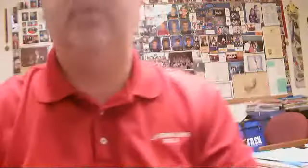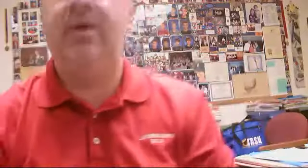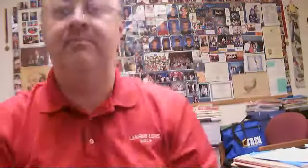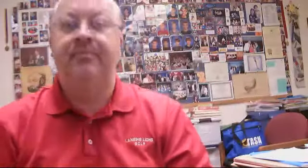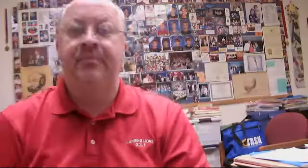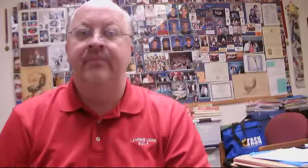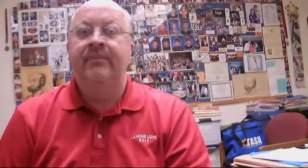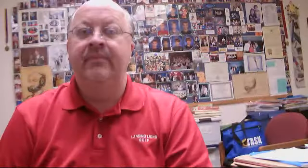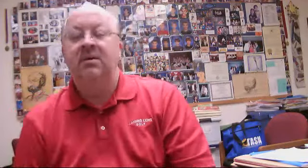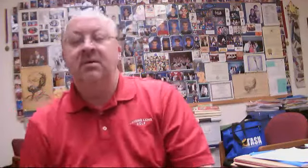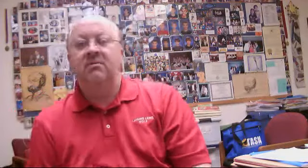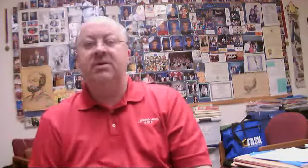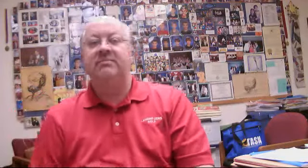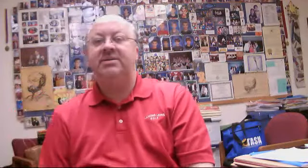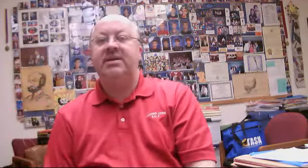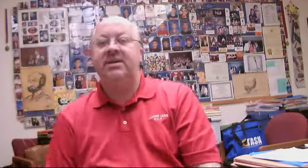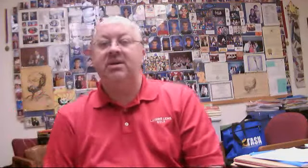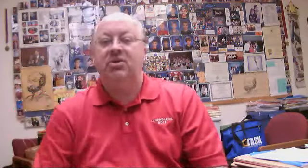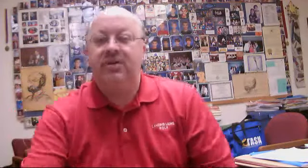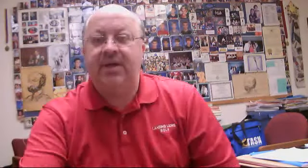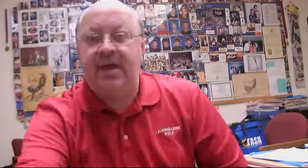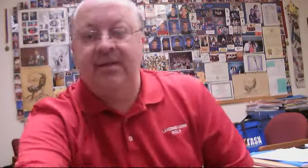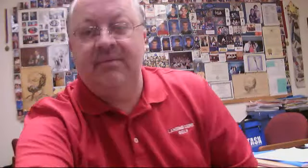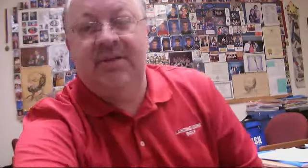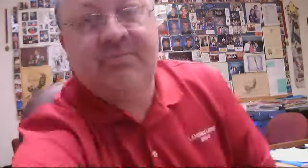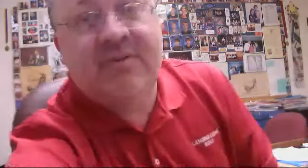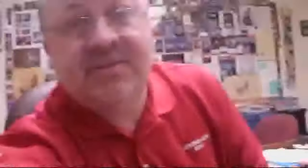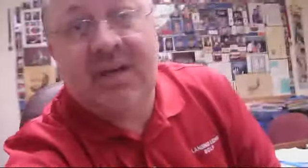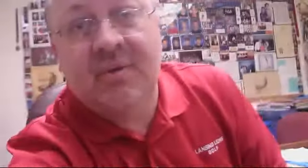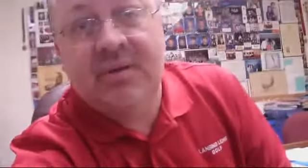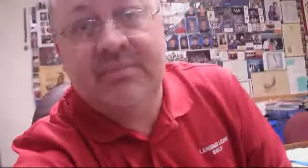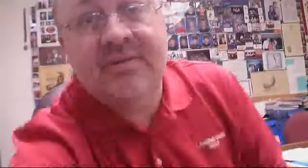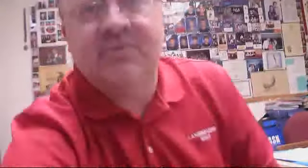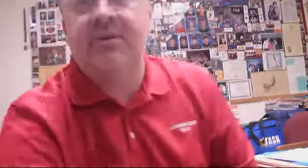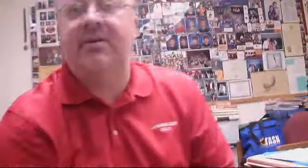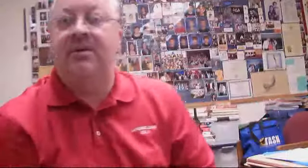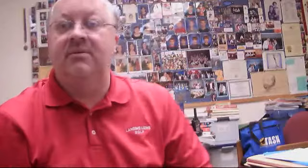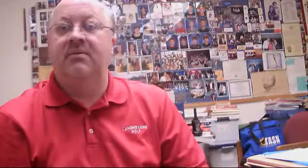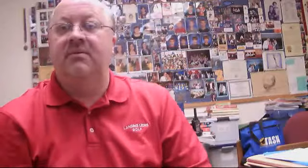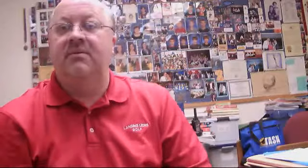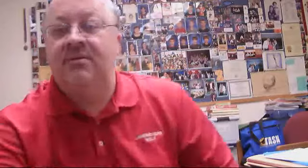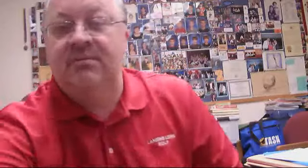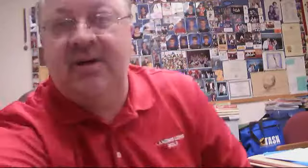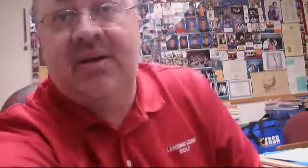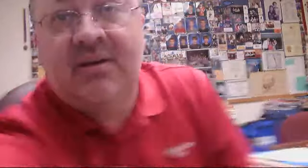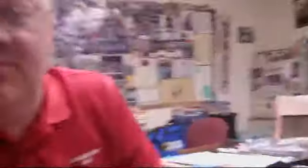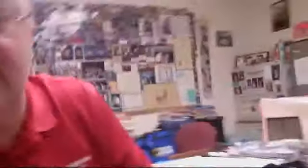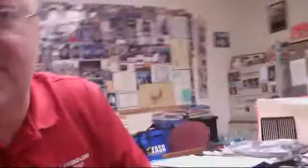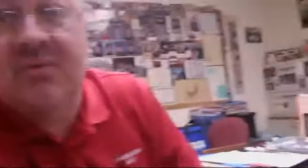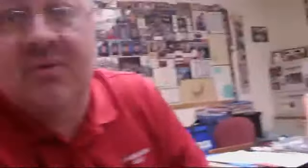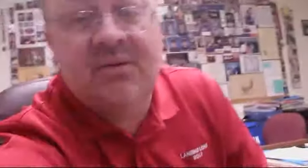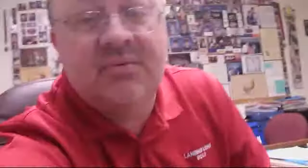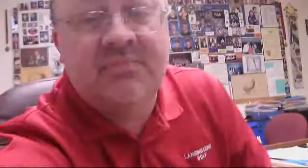Okay. We're going to be taking a look at, let me just move this camera a little bit this way. There you go. Maybe over this way would be